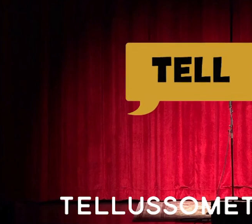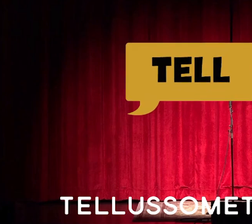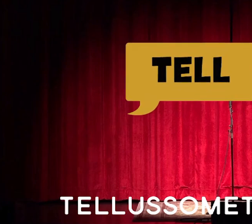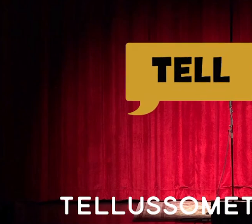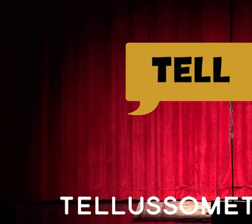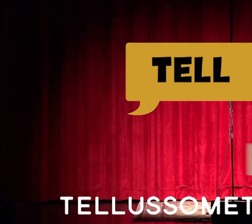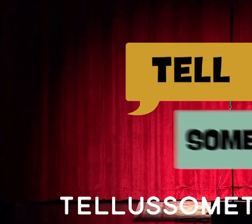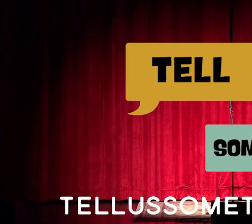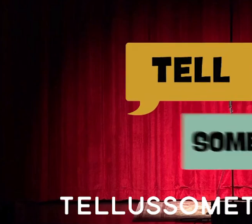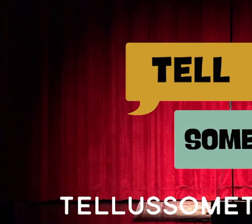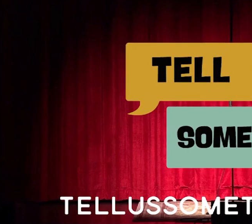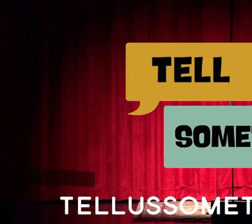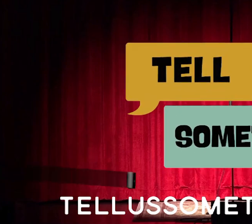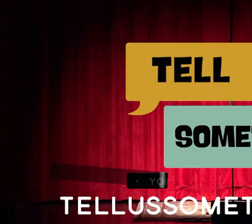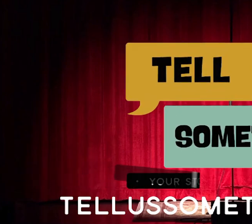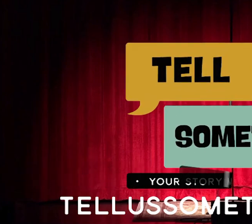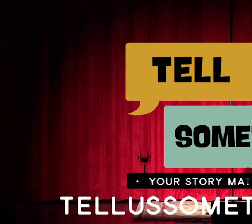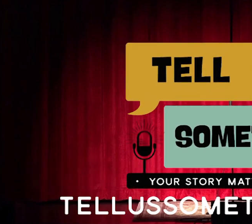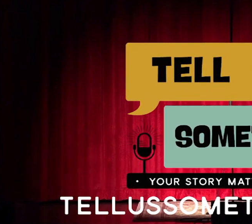Welcome to Tell Us Something.